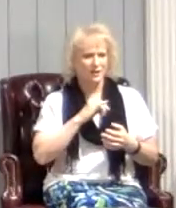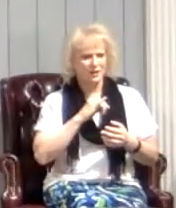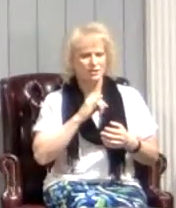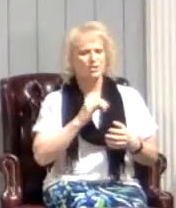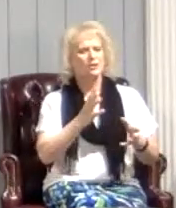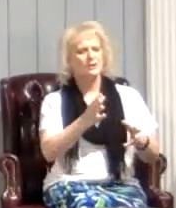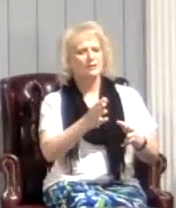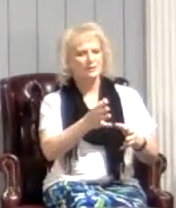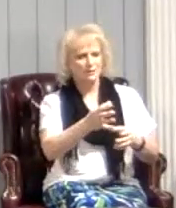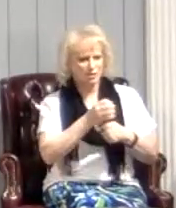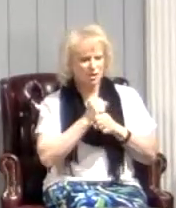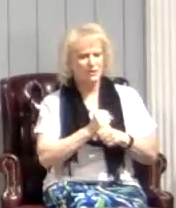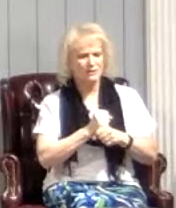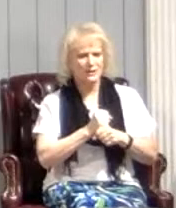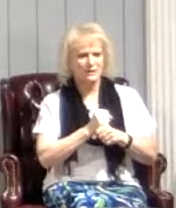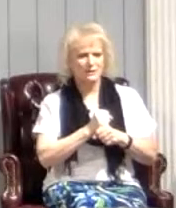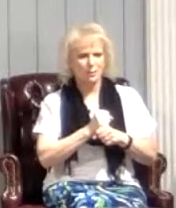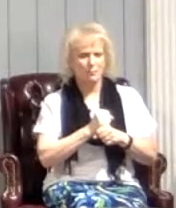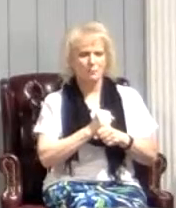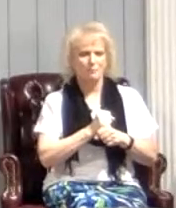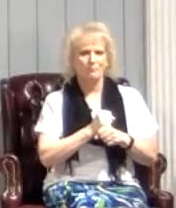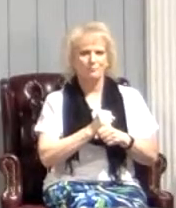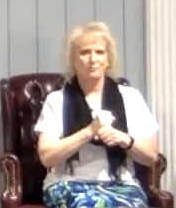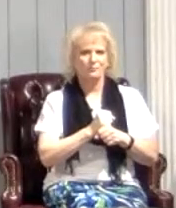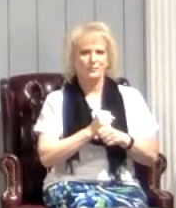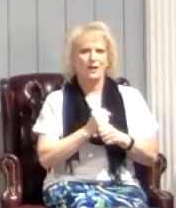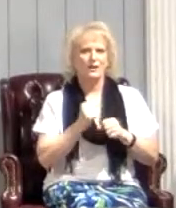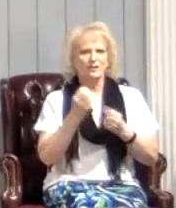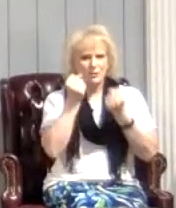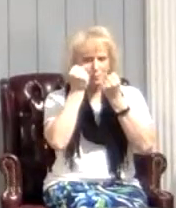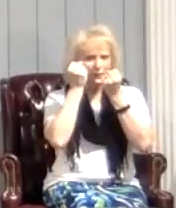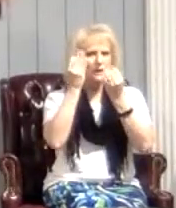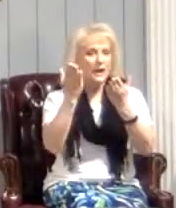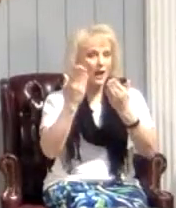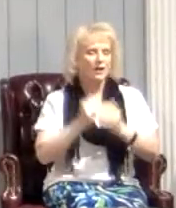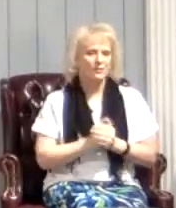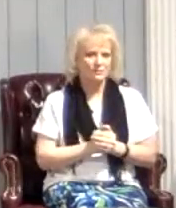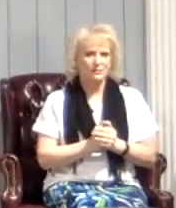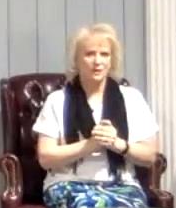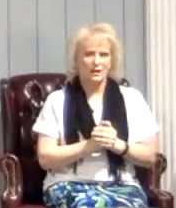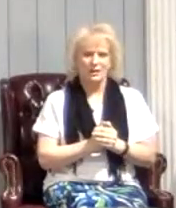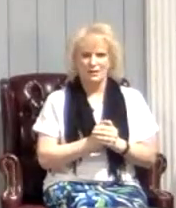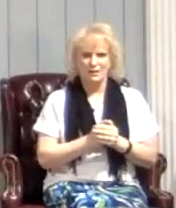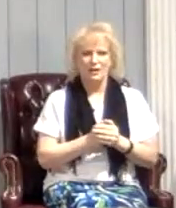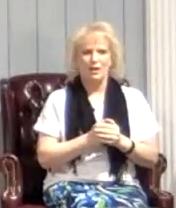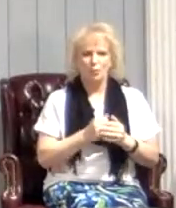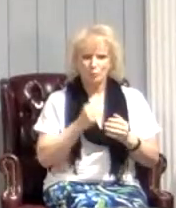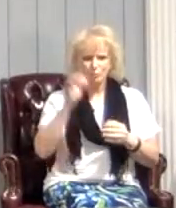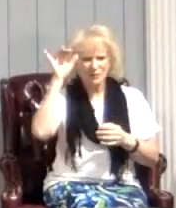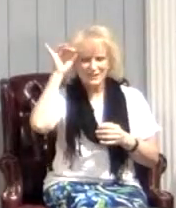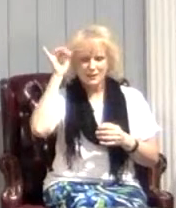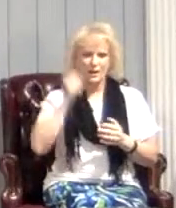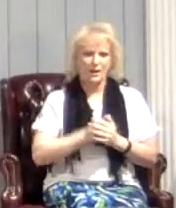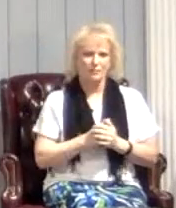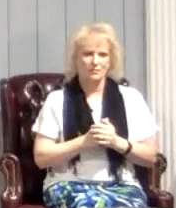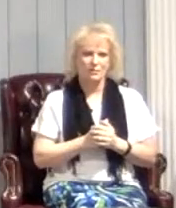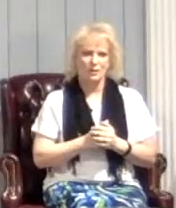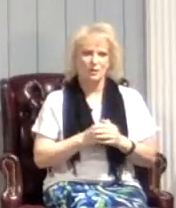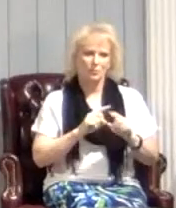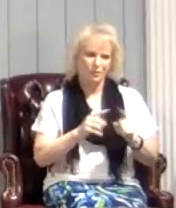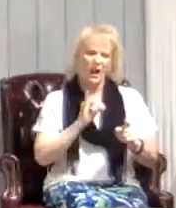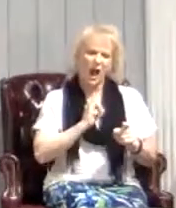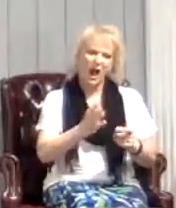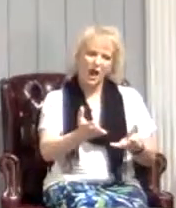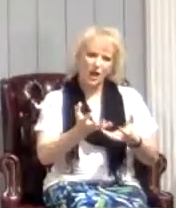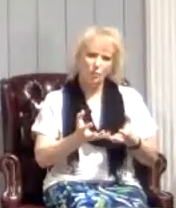And I wanted cheap ones is what I wanted. Didn't want tame ones. I wanted cheap ones. And so I bought these